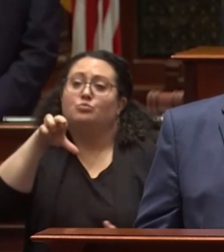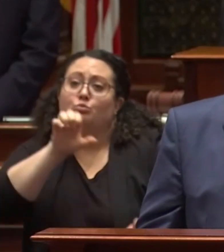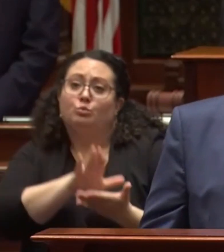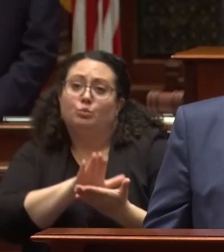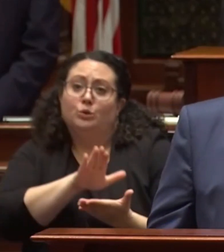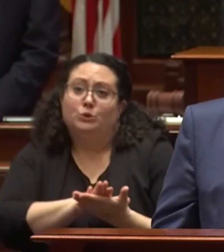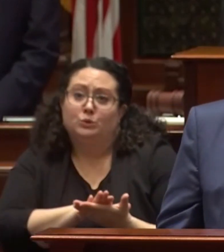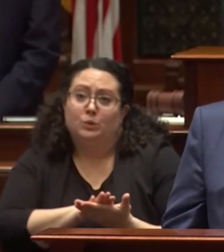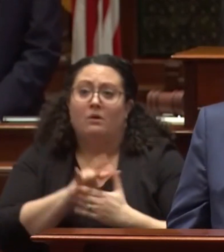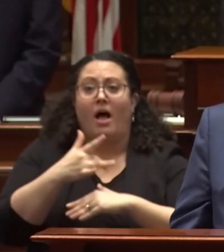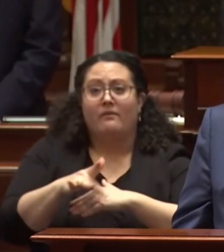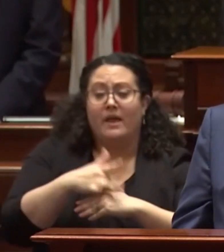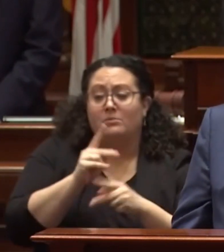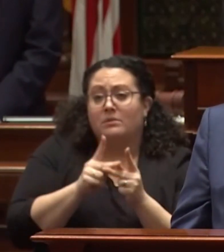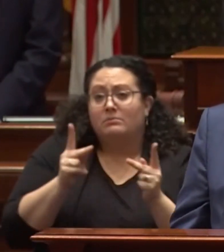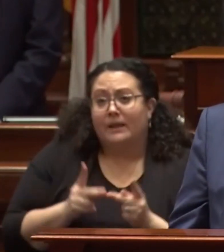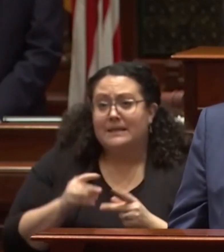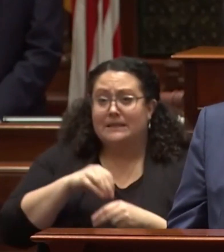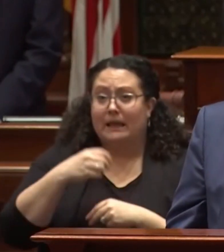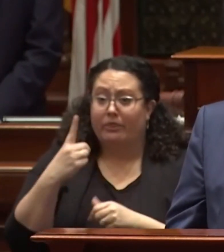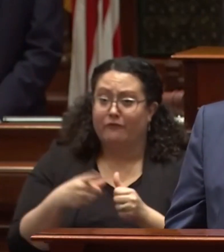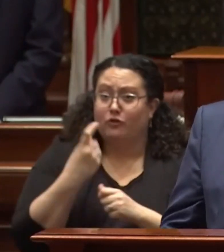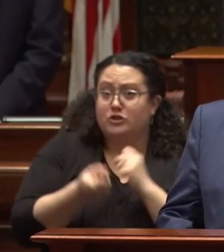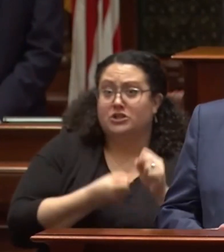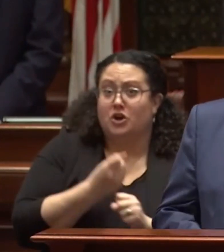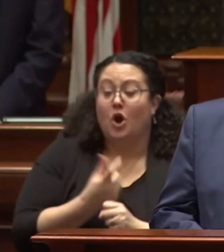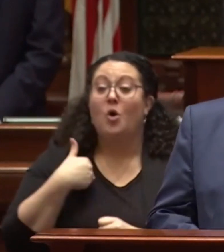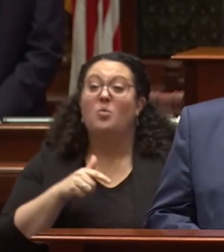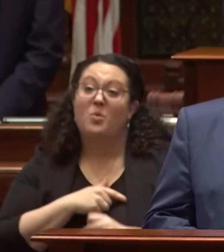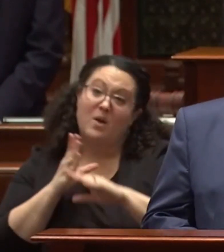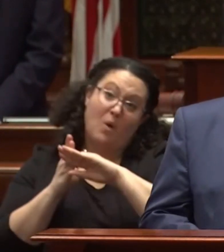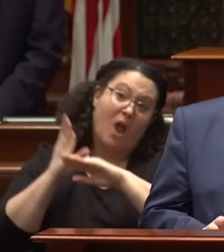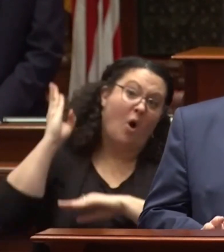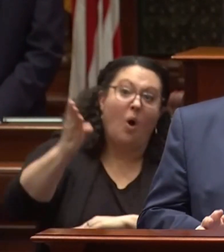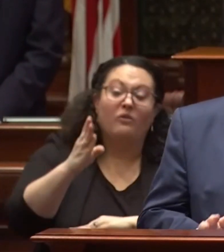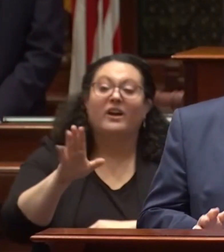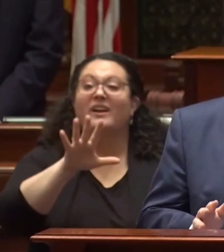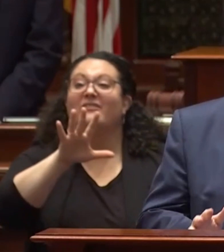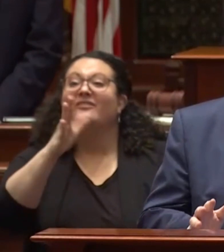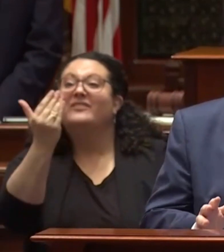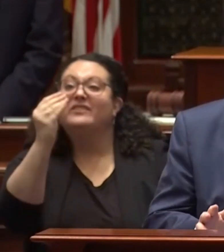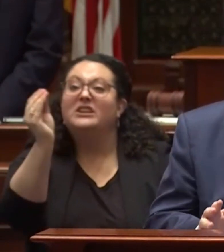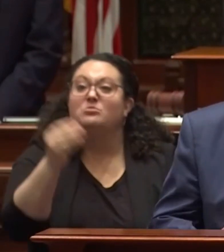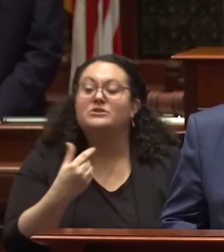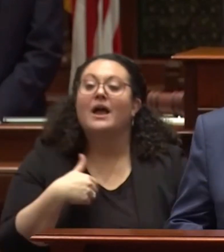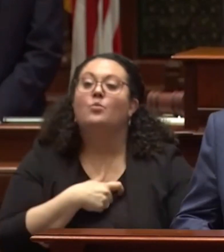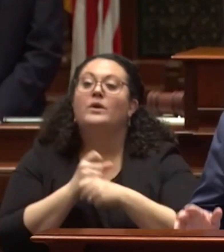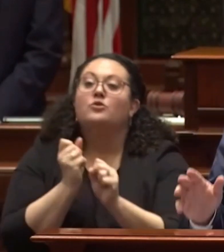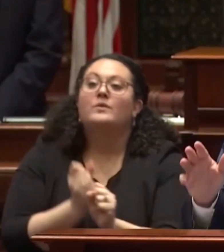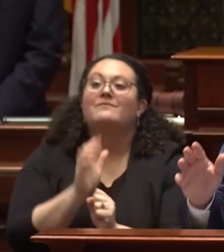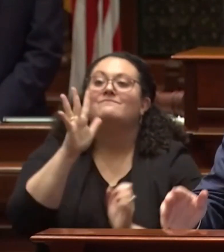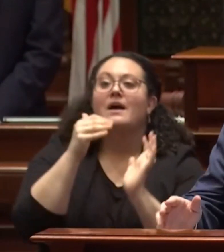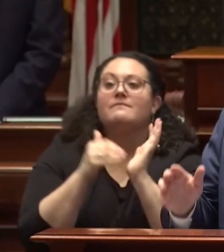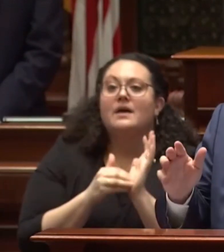preschool seats by the end of year 1. We exceeded that goal by 15%. We created